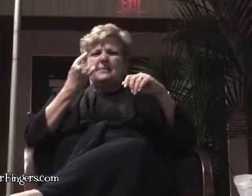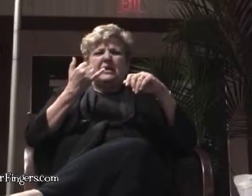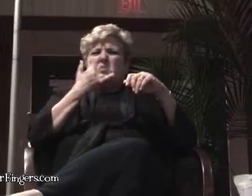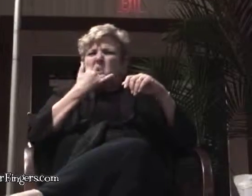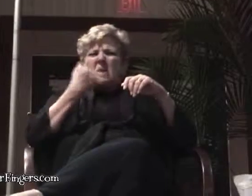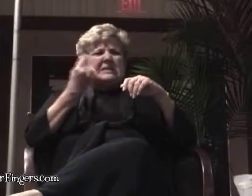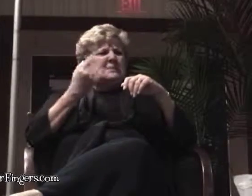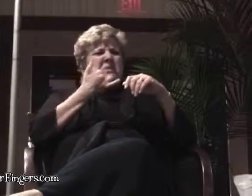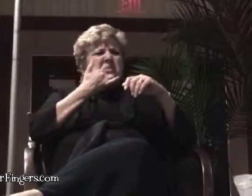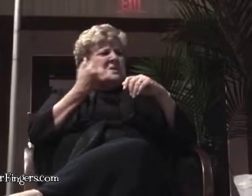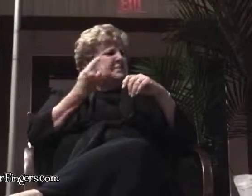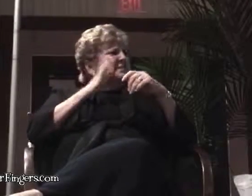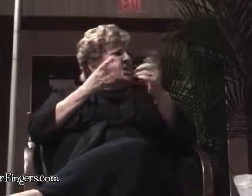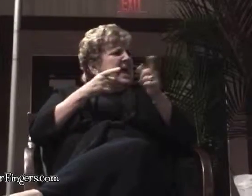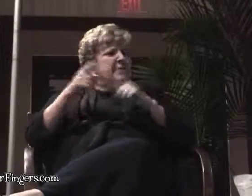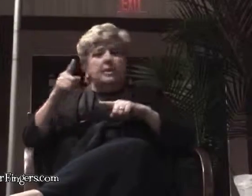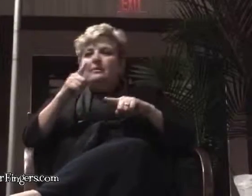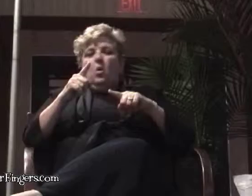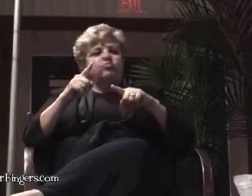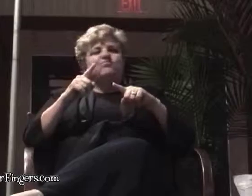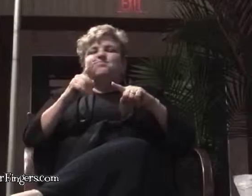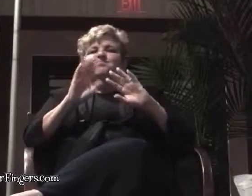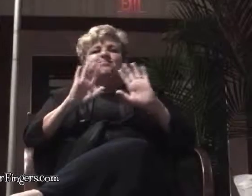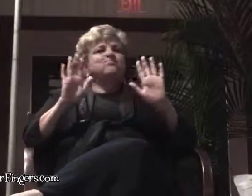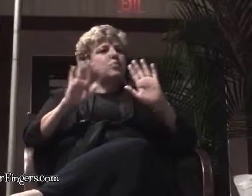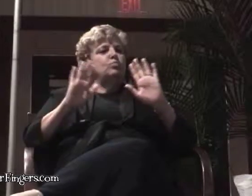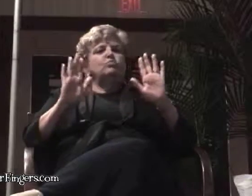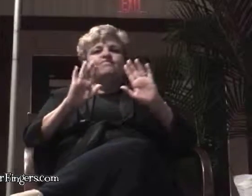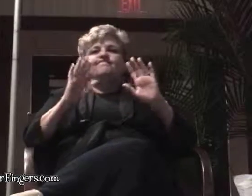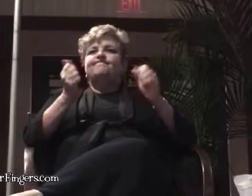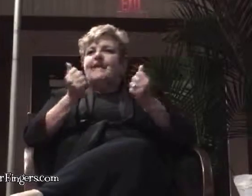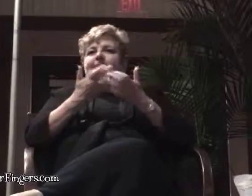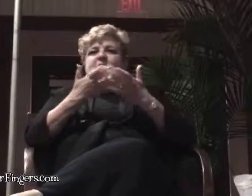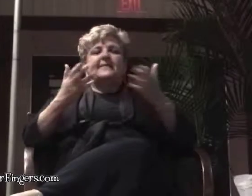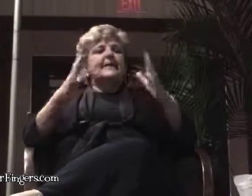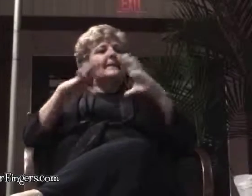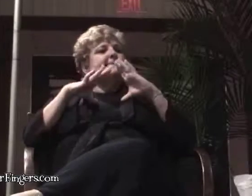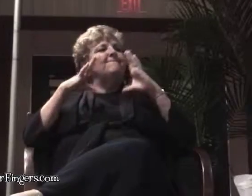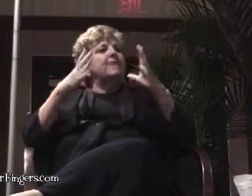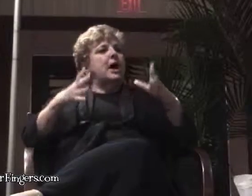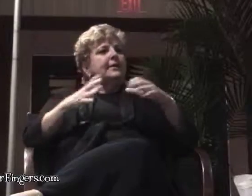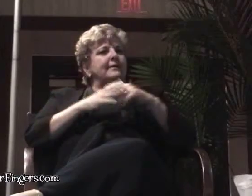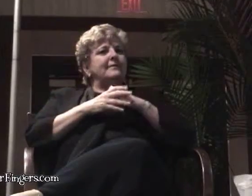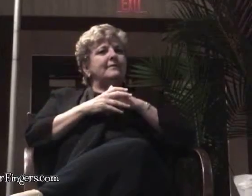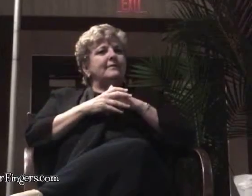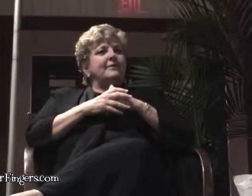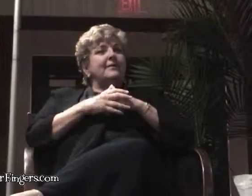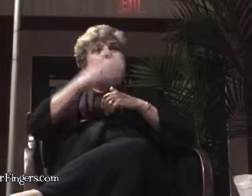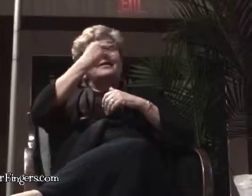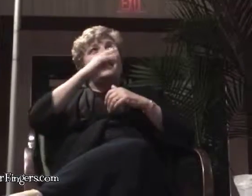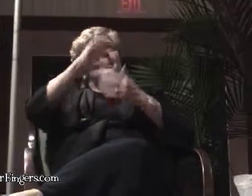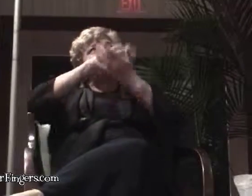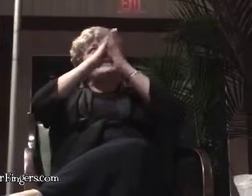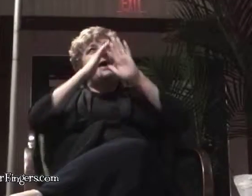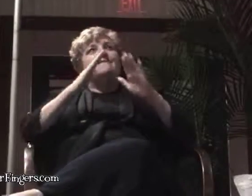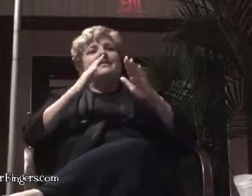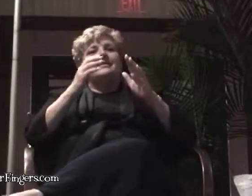there's something wrong. Now, everything's fine. Everything is fine. God is in His heaven, all is right on earth. God